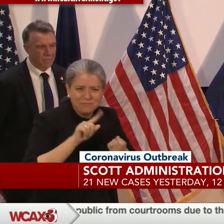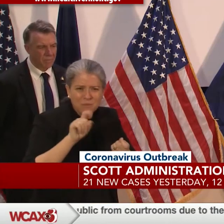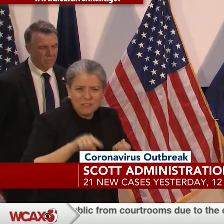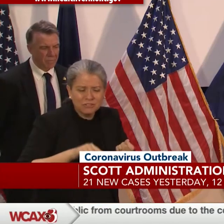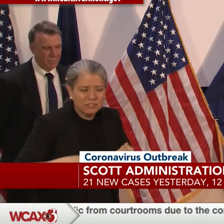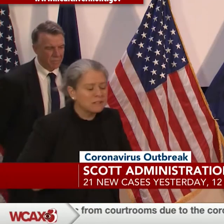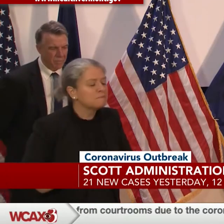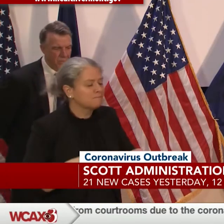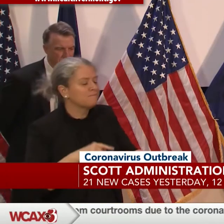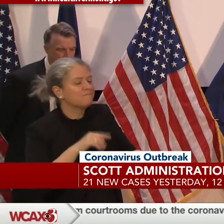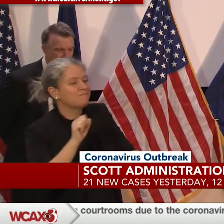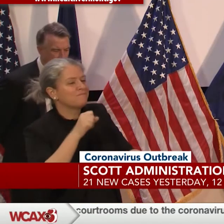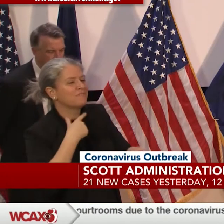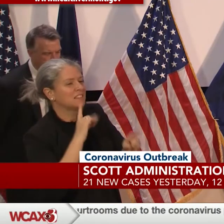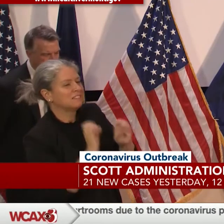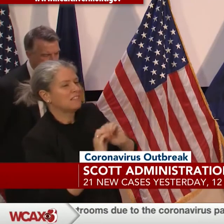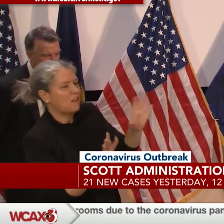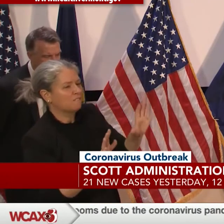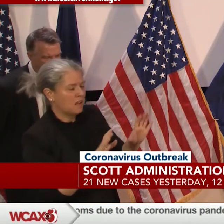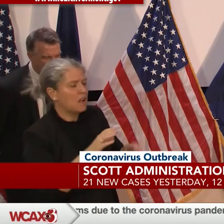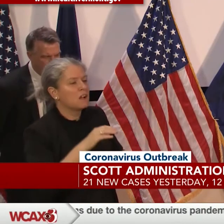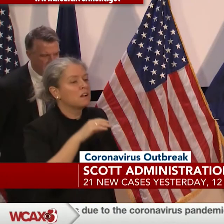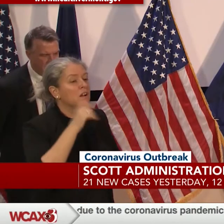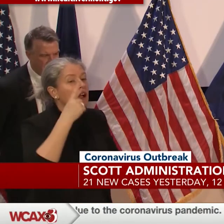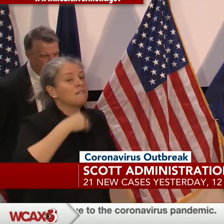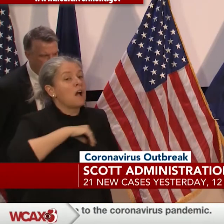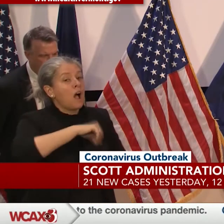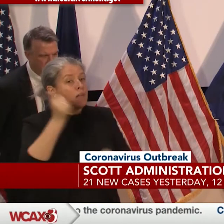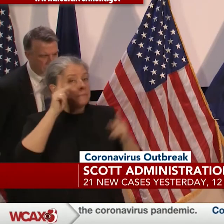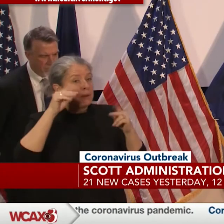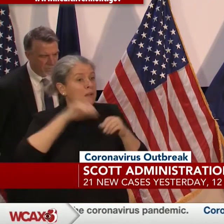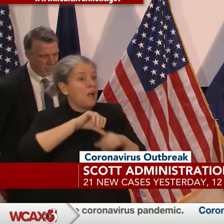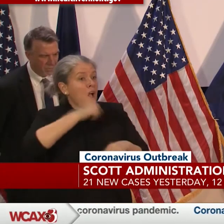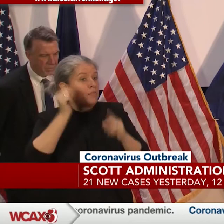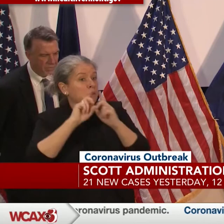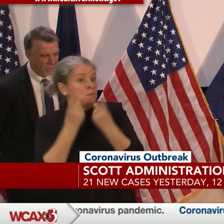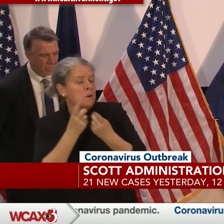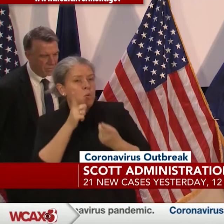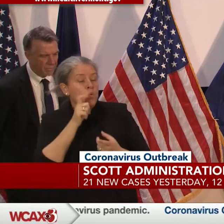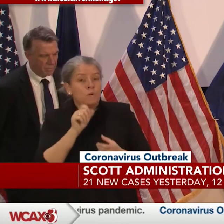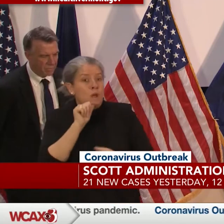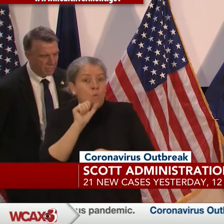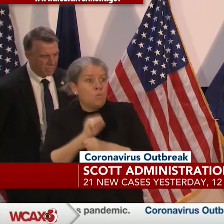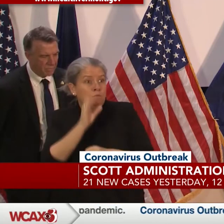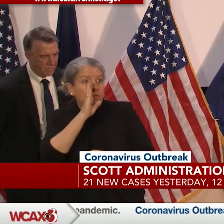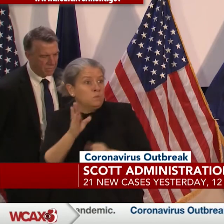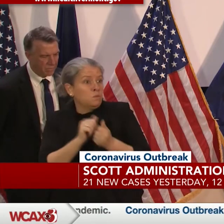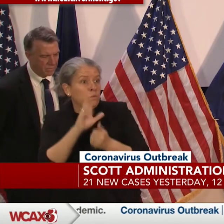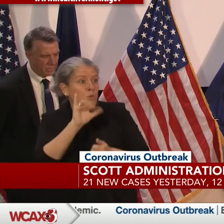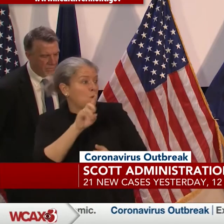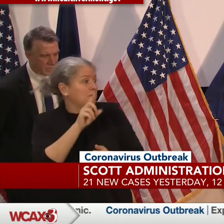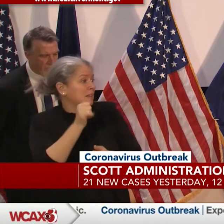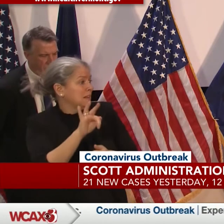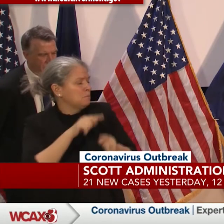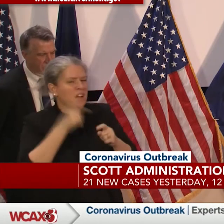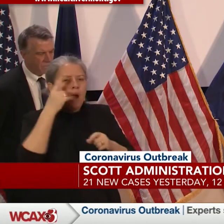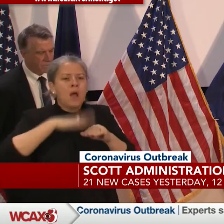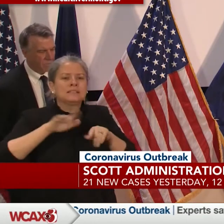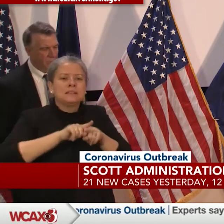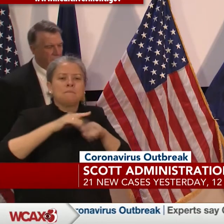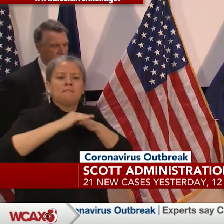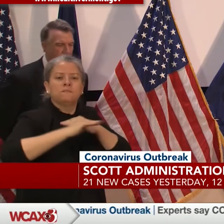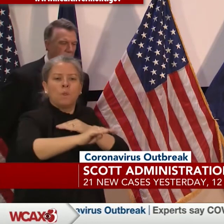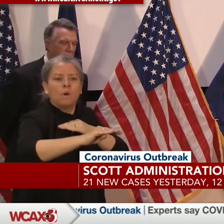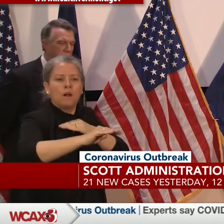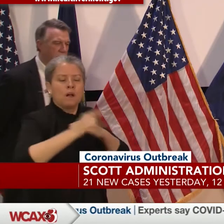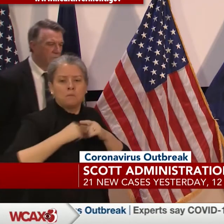Just to be clear, there are other people in other departments that may not be dealing with the COVID-19 cases that are on the same floor